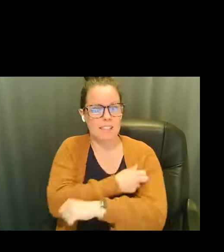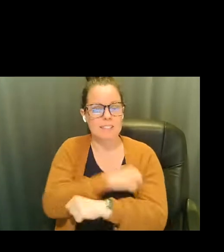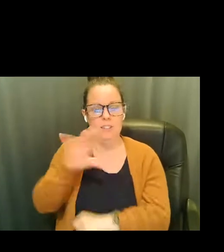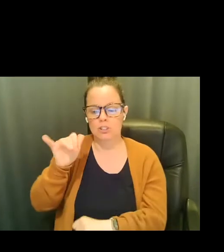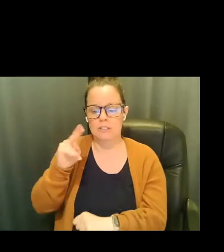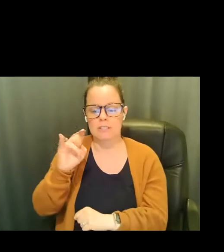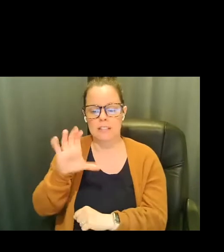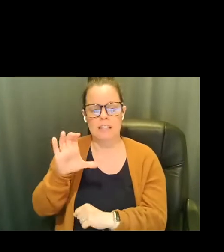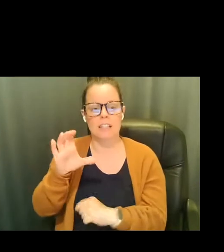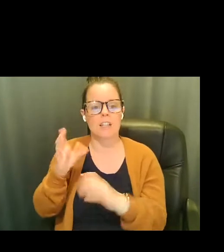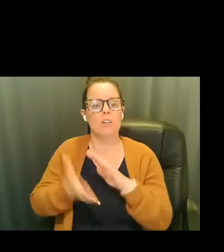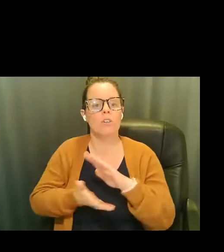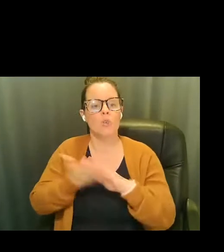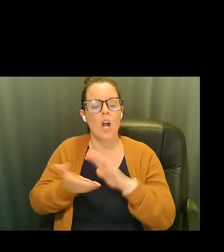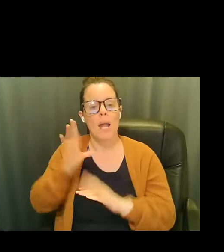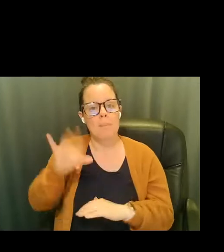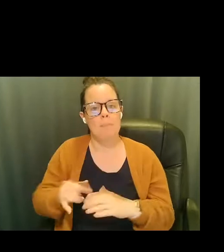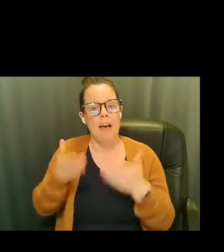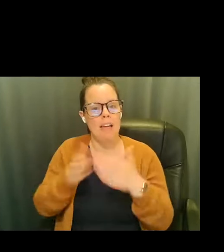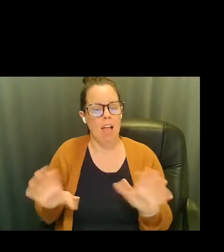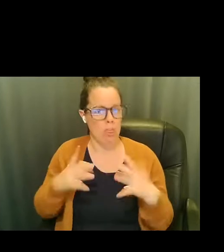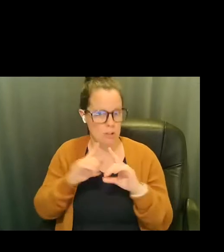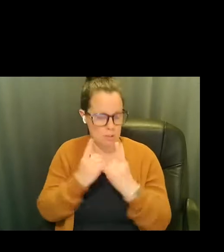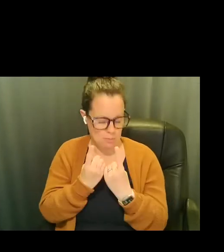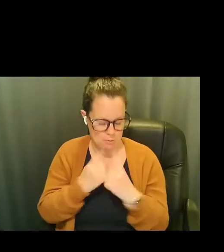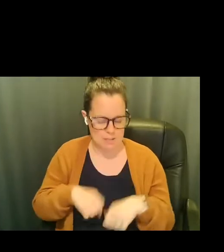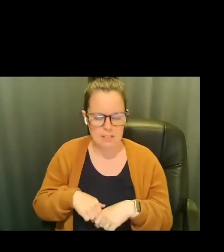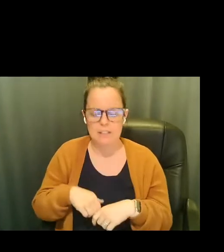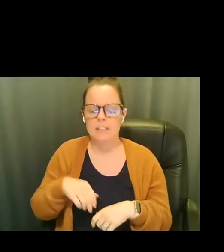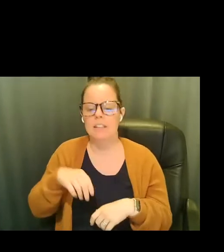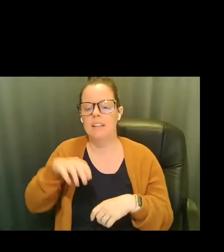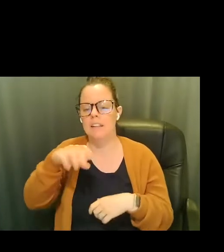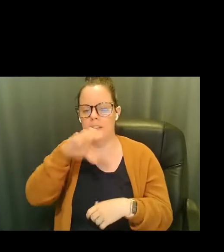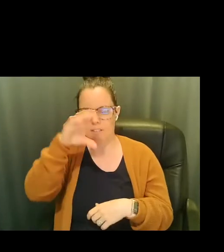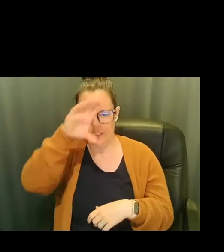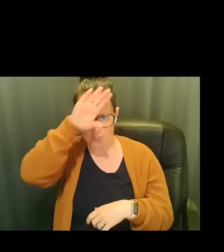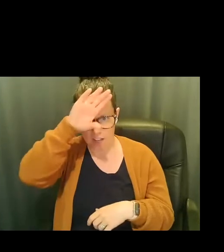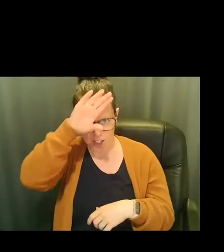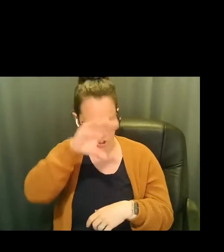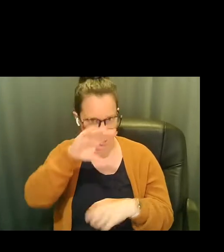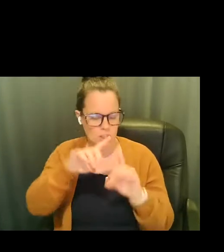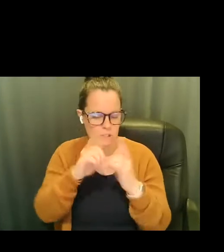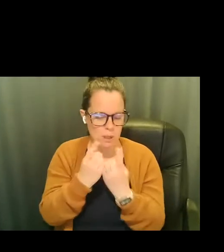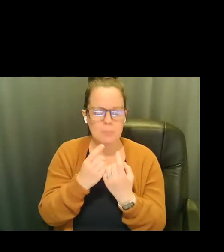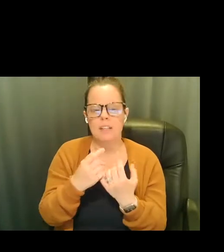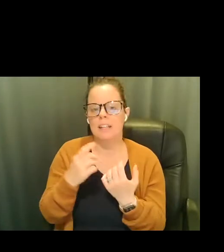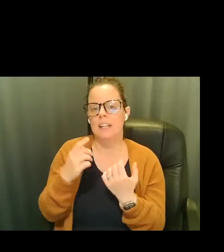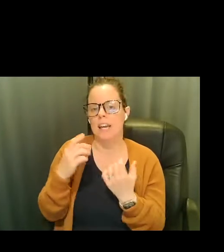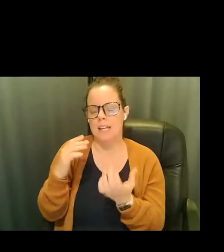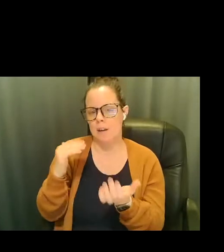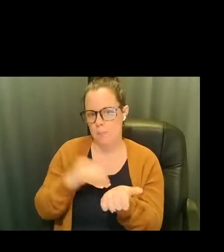with health department personnel, Moline and Rock Island firefighters, and of course our dedicated Medical Reserve Corps